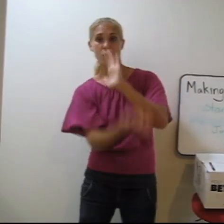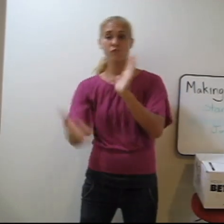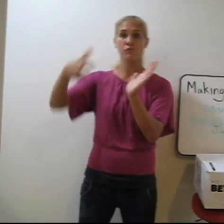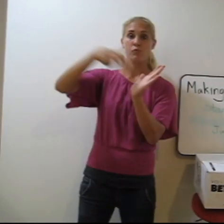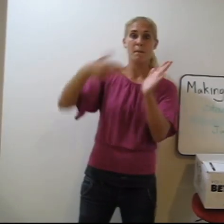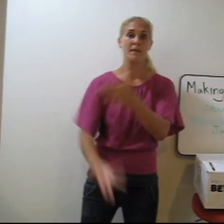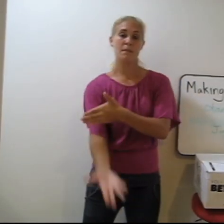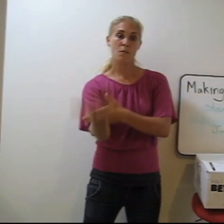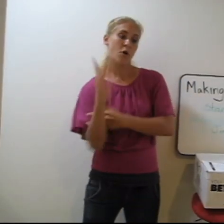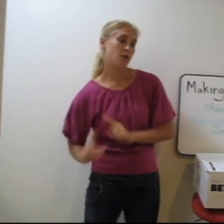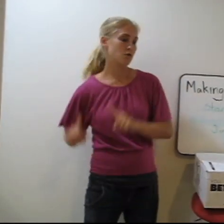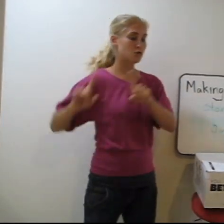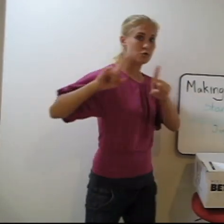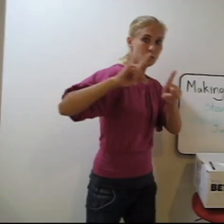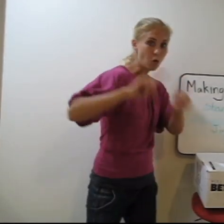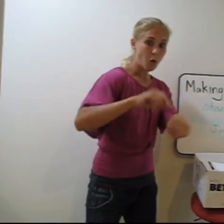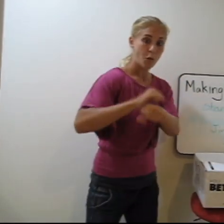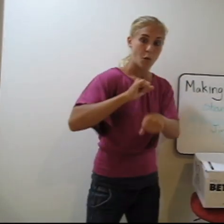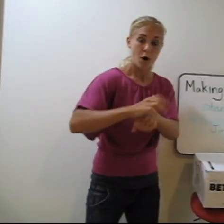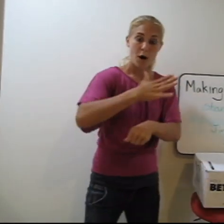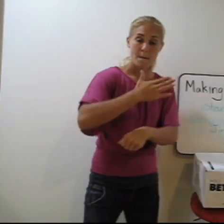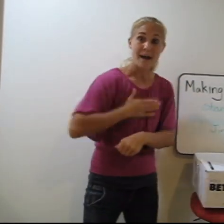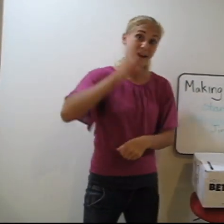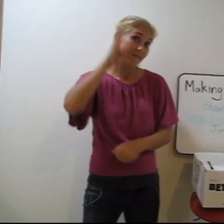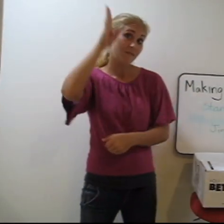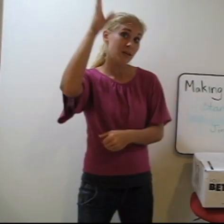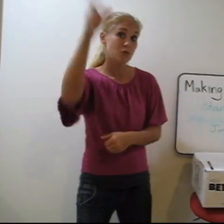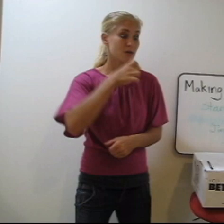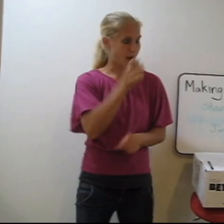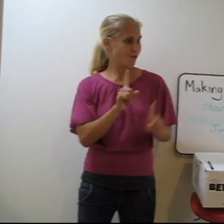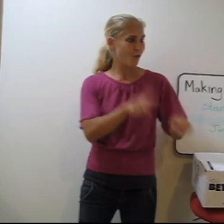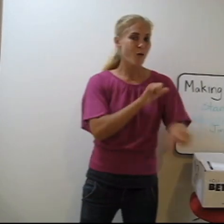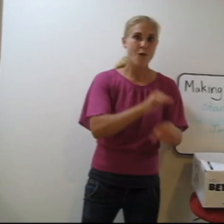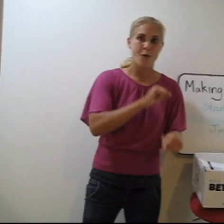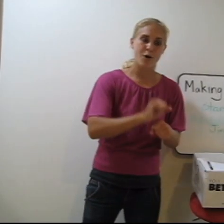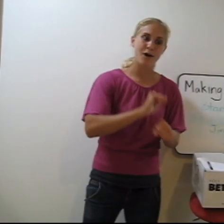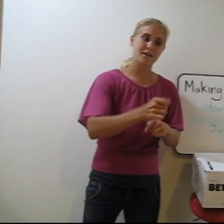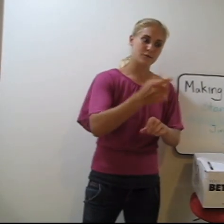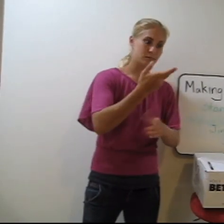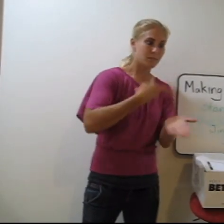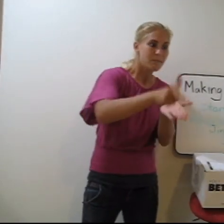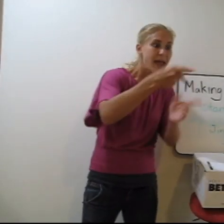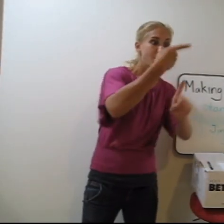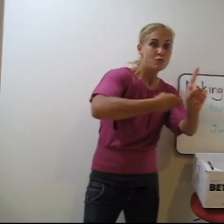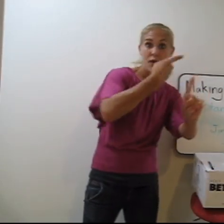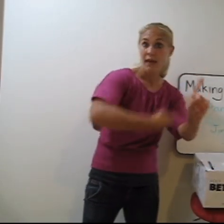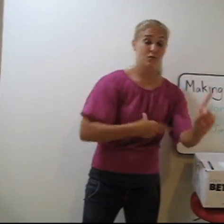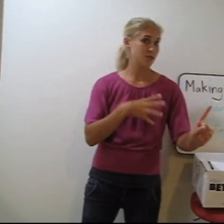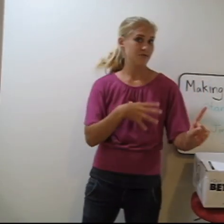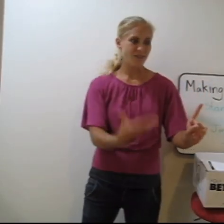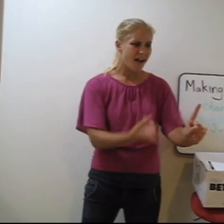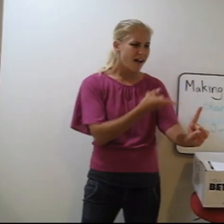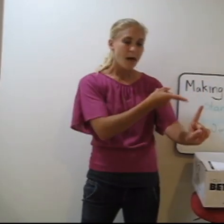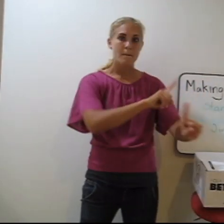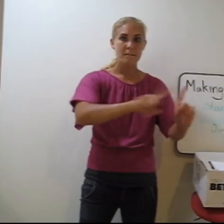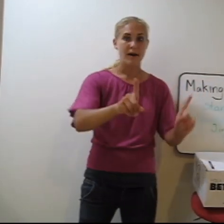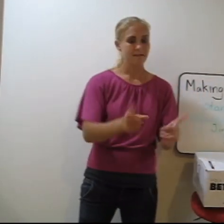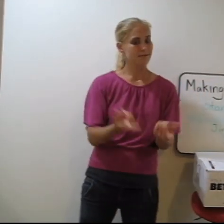go to work on your fortune, not to go to work to pay the rent, which is okay, but a chance to go to work to make a